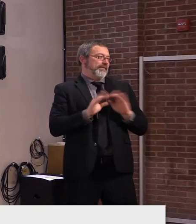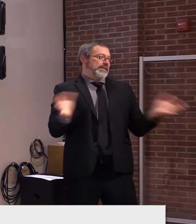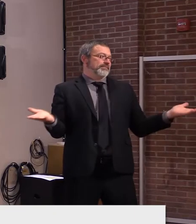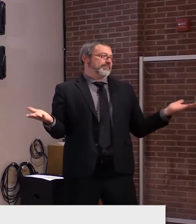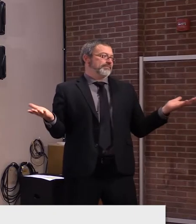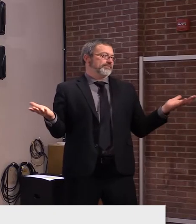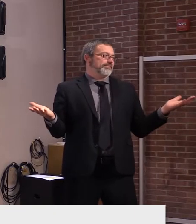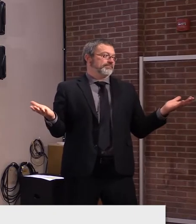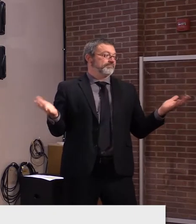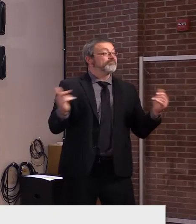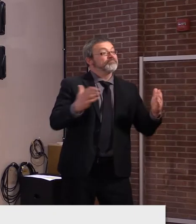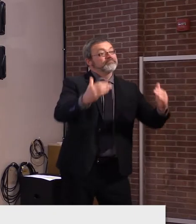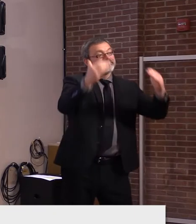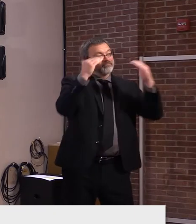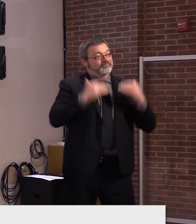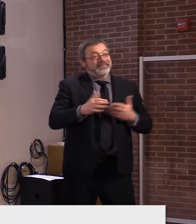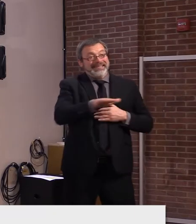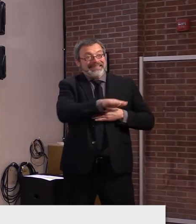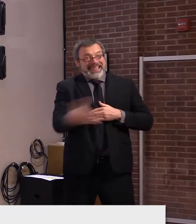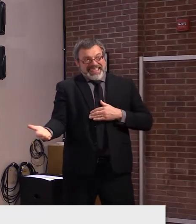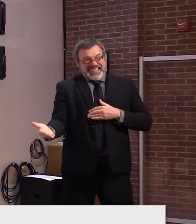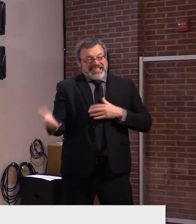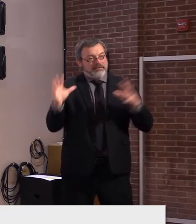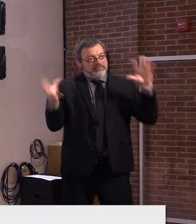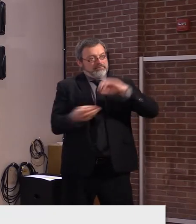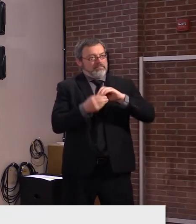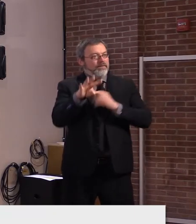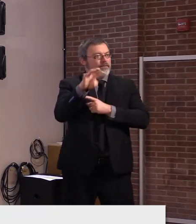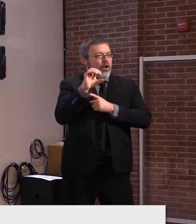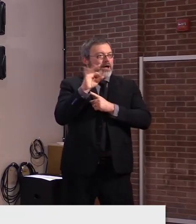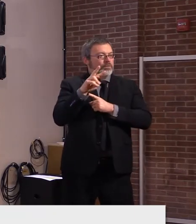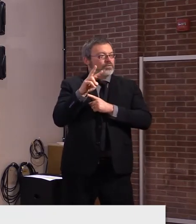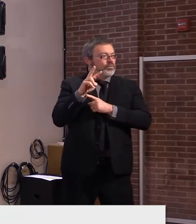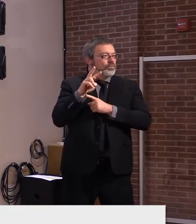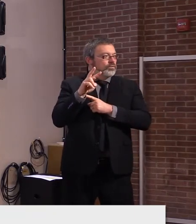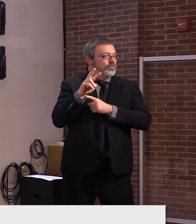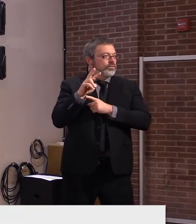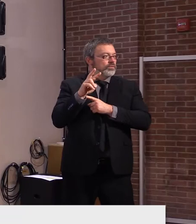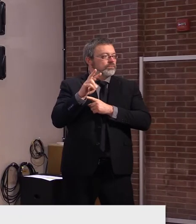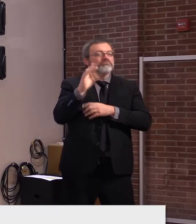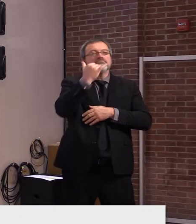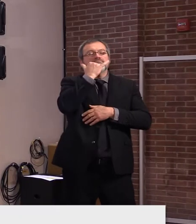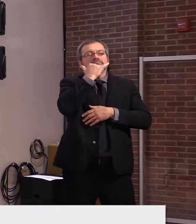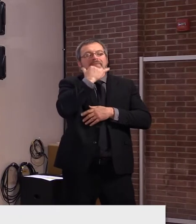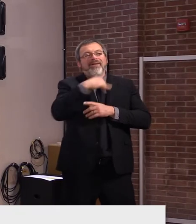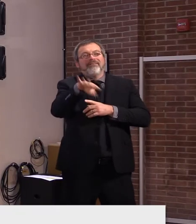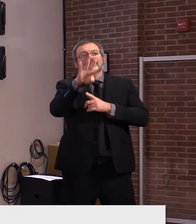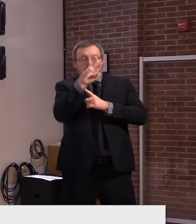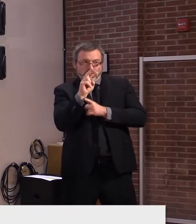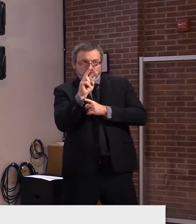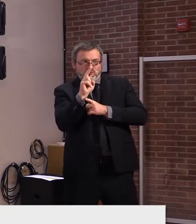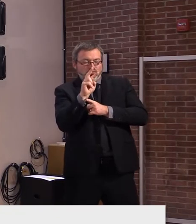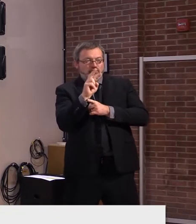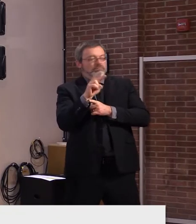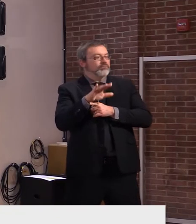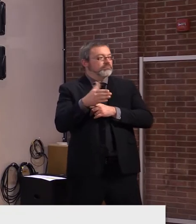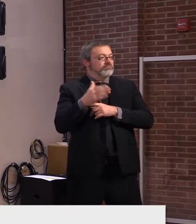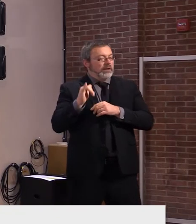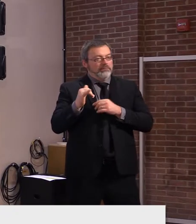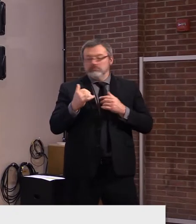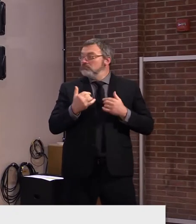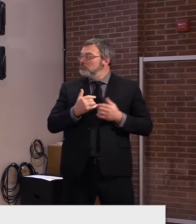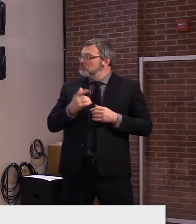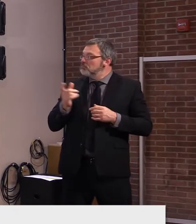deaths. What we are projecting or anticipating for the month of October is that we'll see a decrease in that number, you know, again, assuming